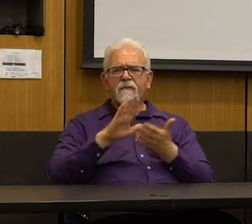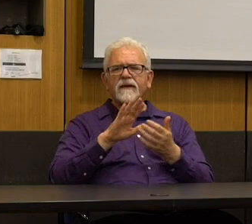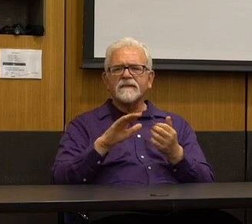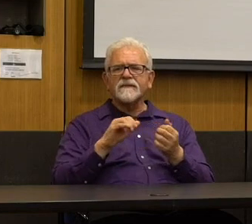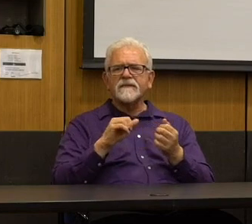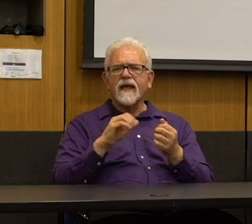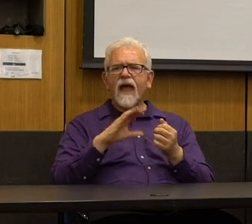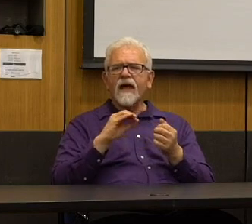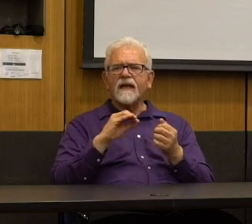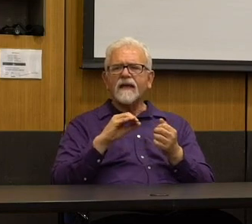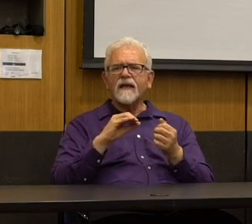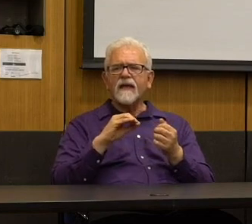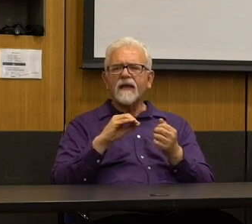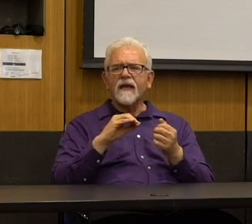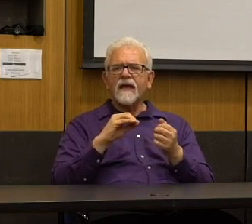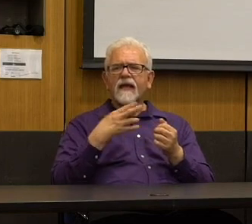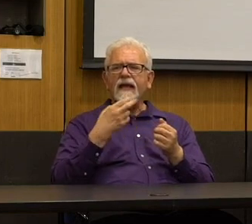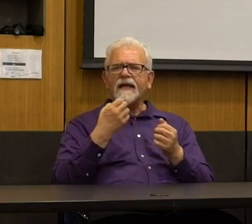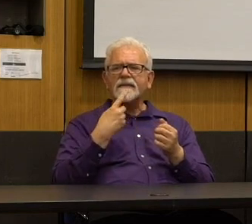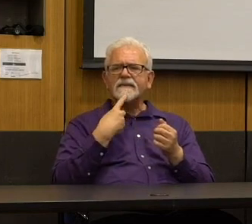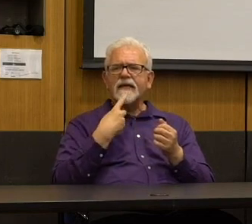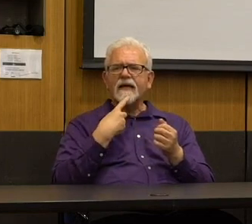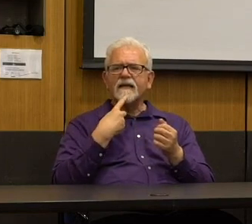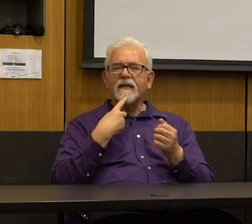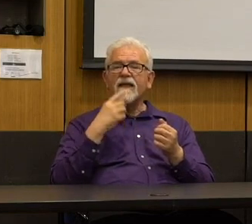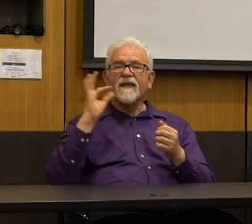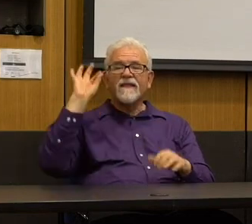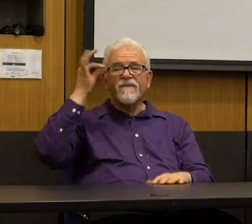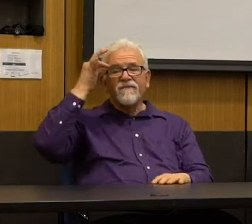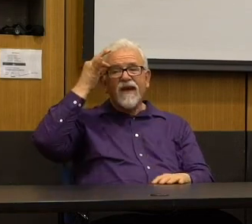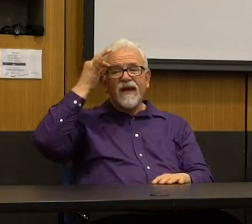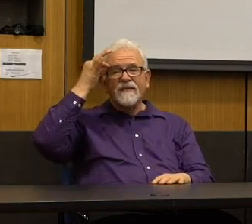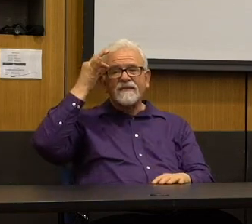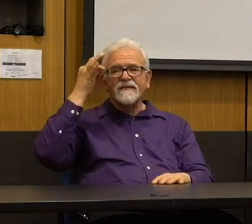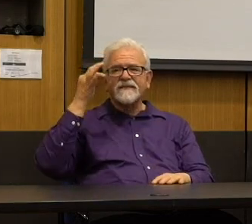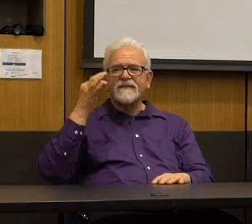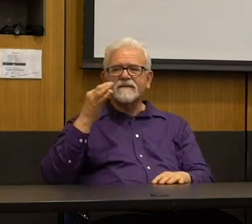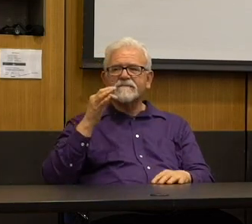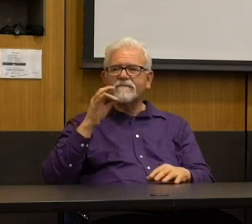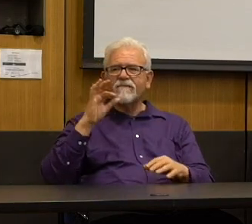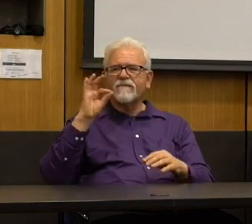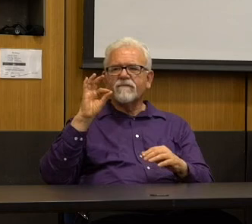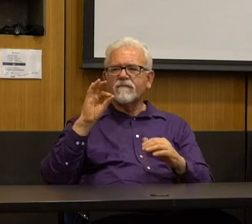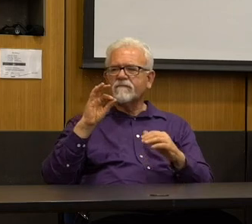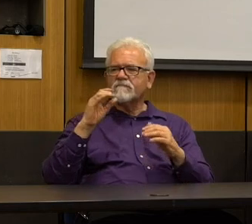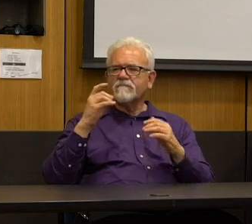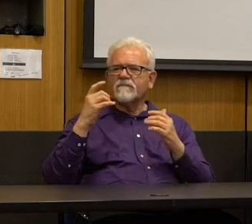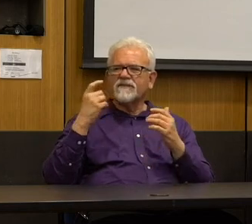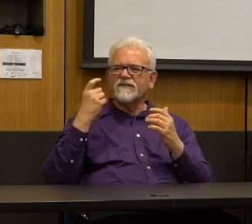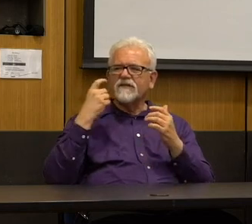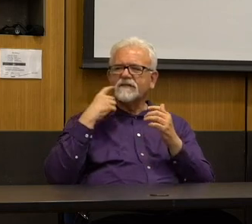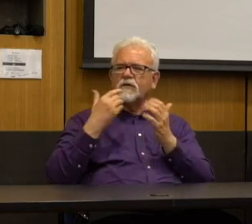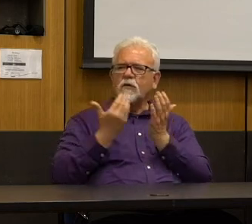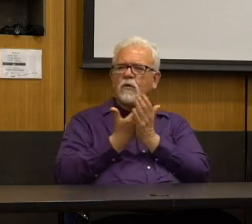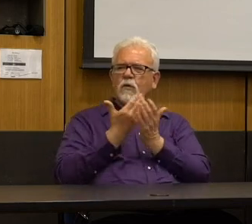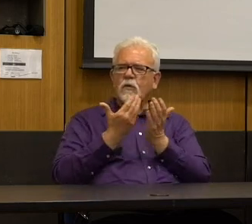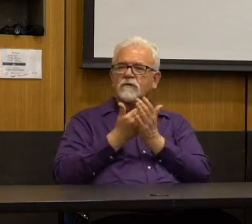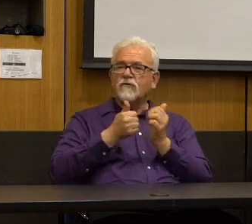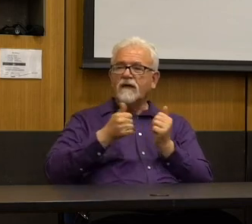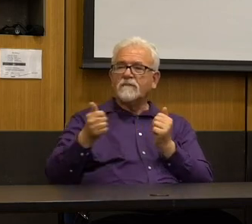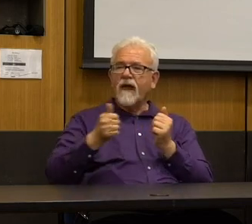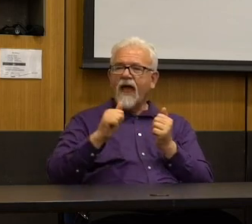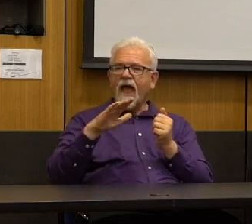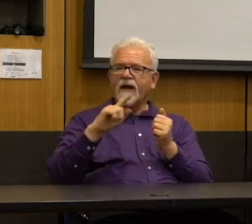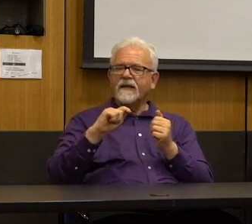And he said that the feds had just the Transportation Act included